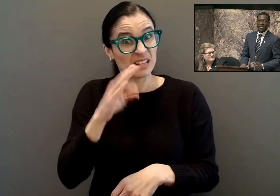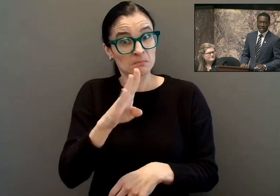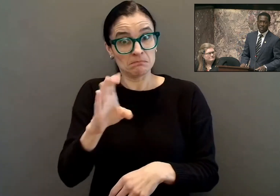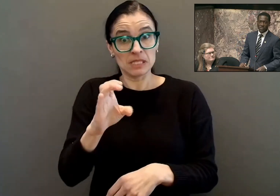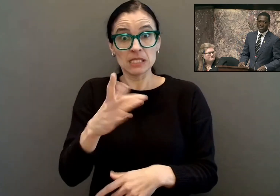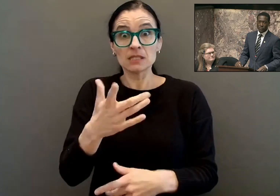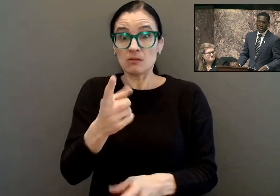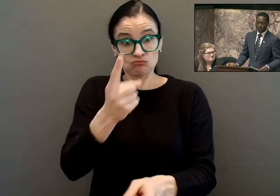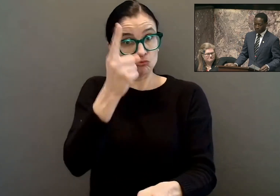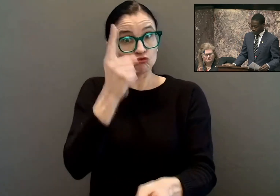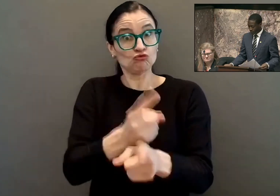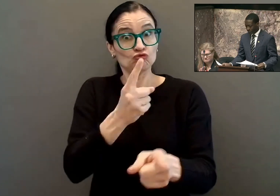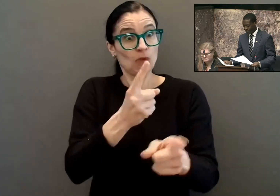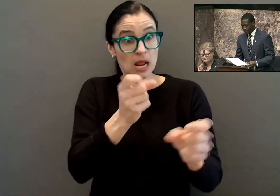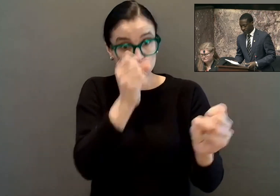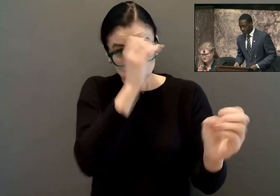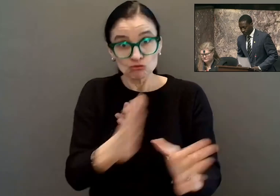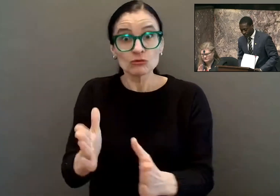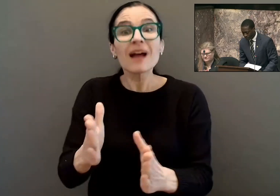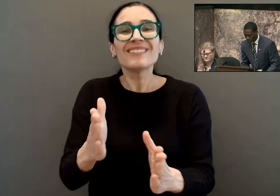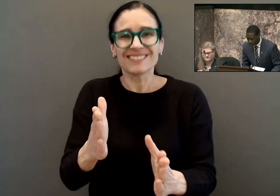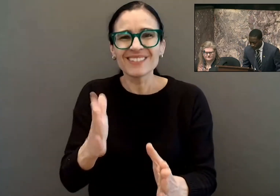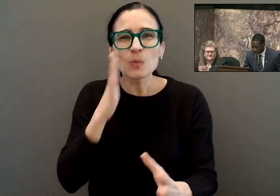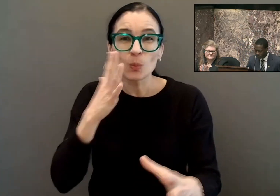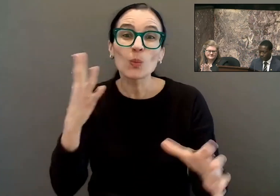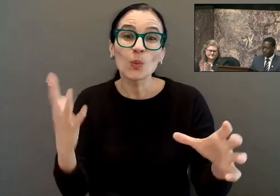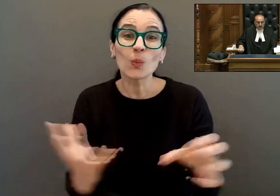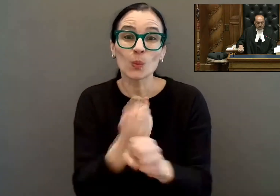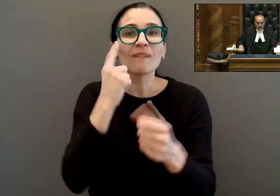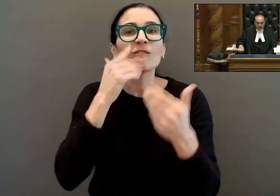century. Thank you, Mr. Speaker.